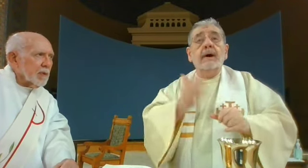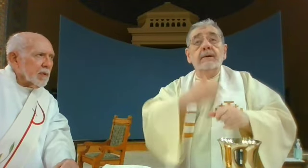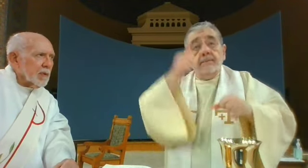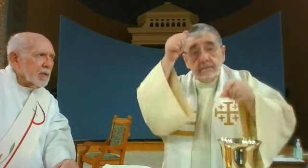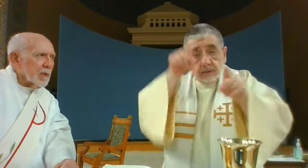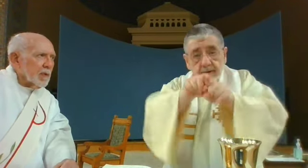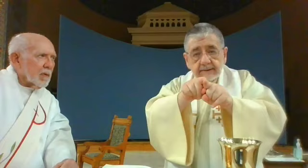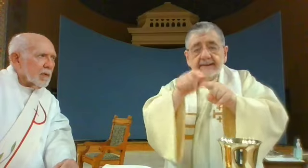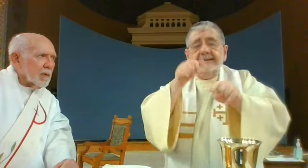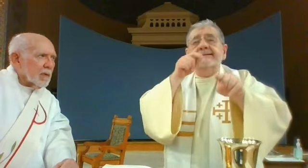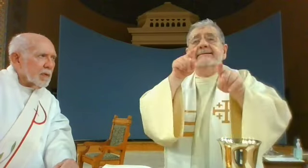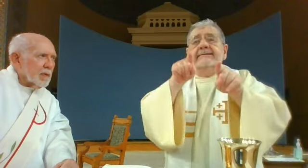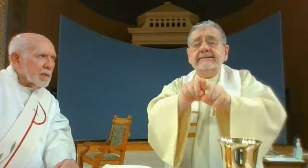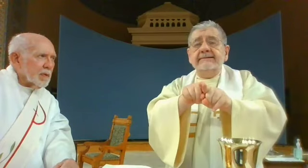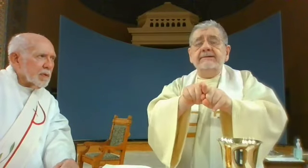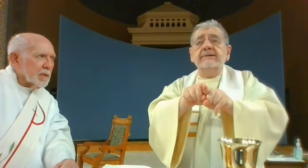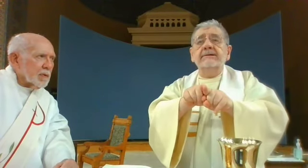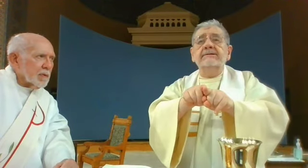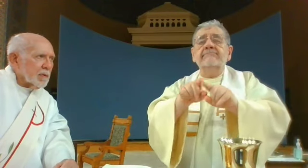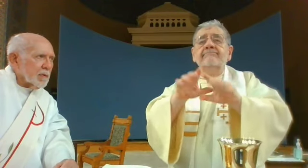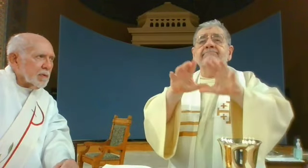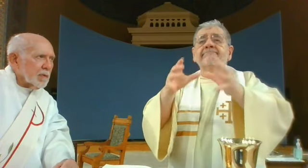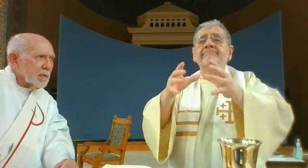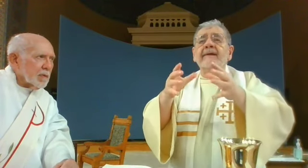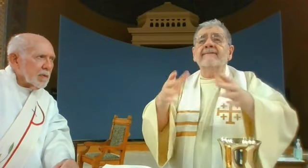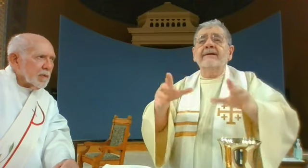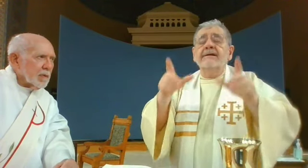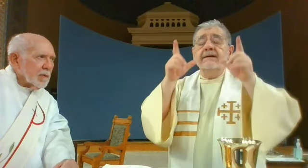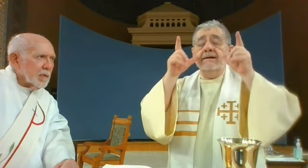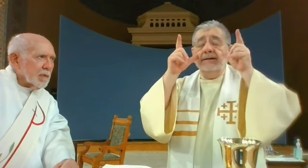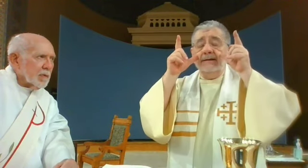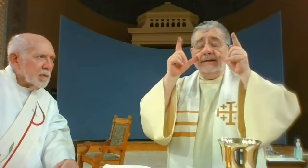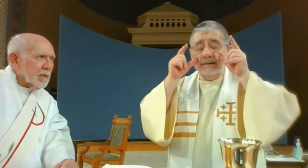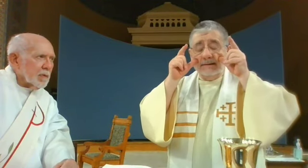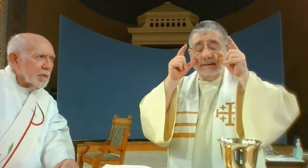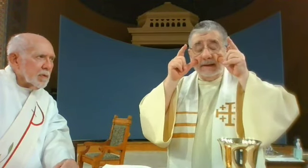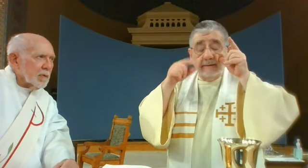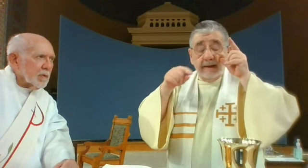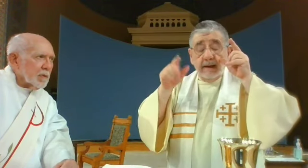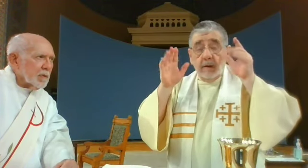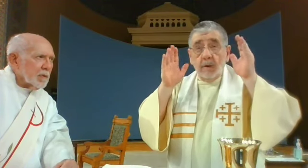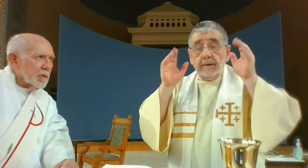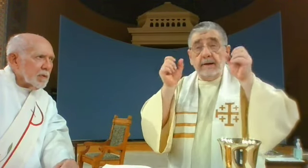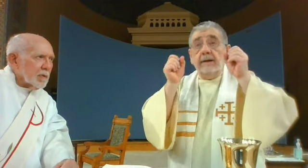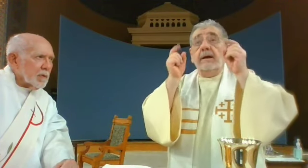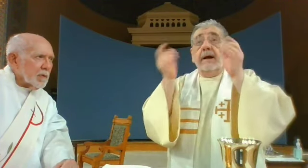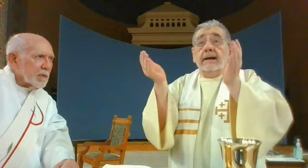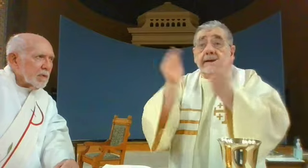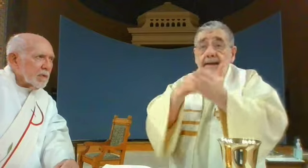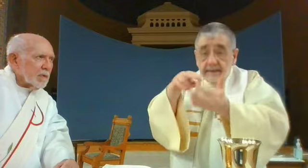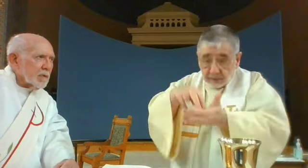Remember also our brothers and sisters who have fallen asleep in the hope of rising